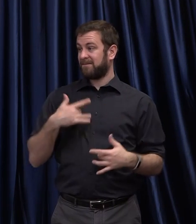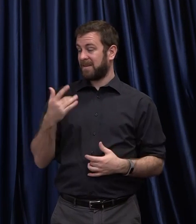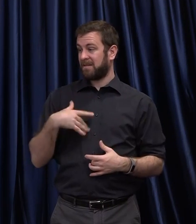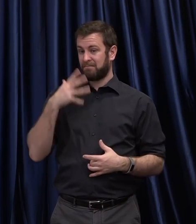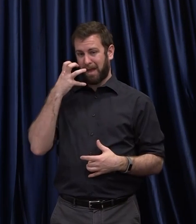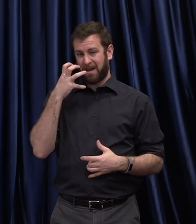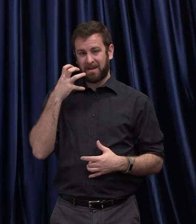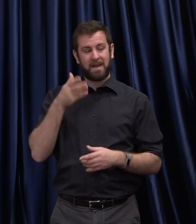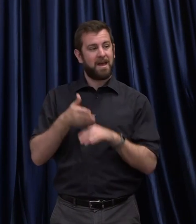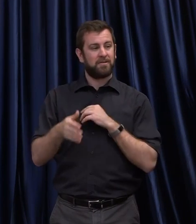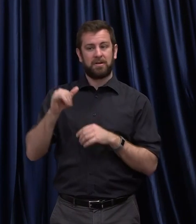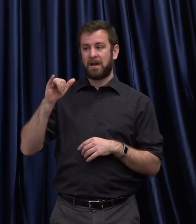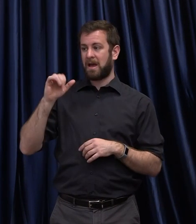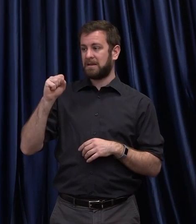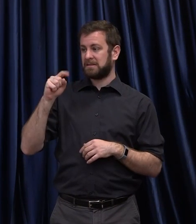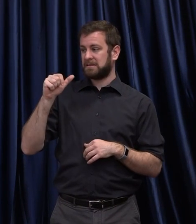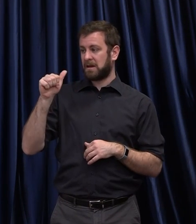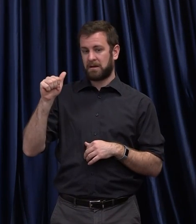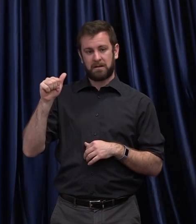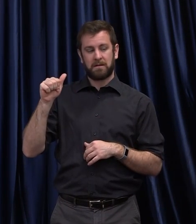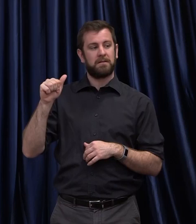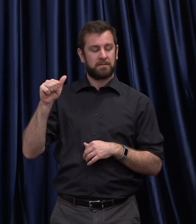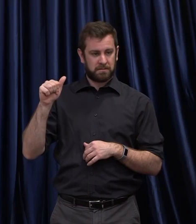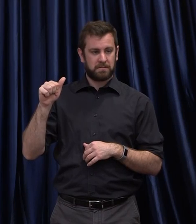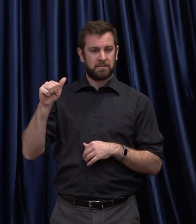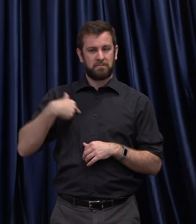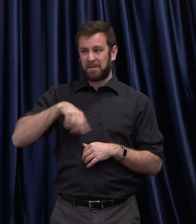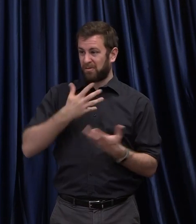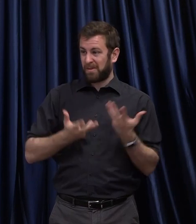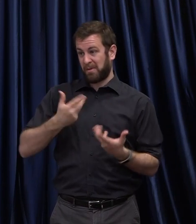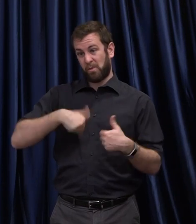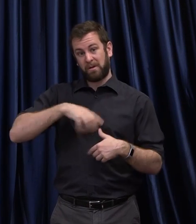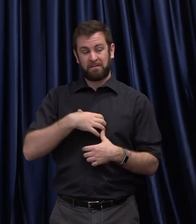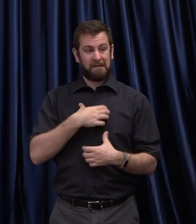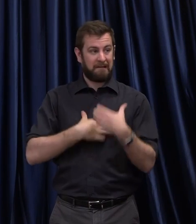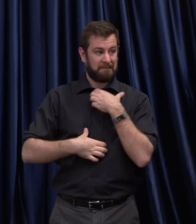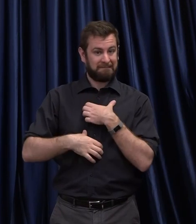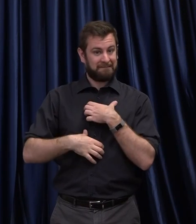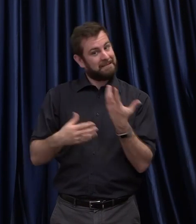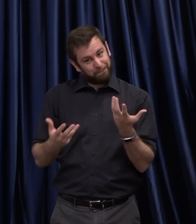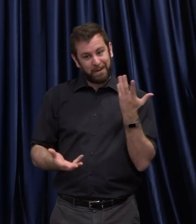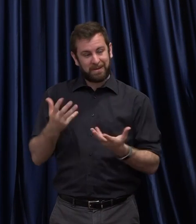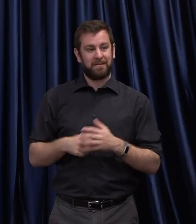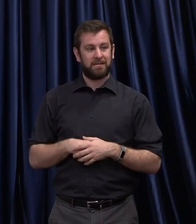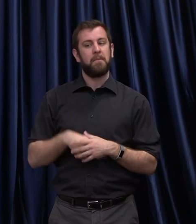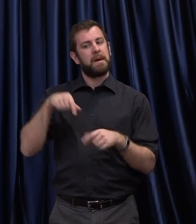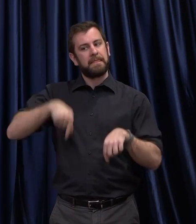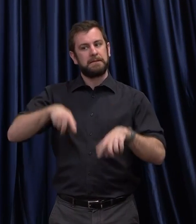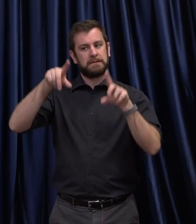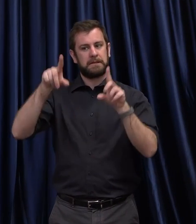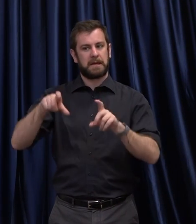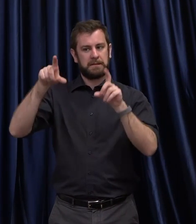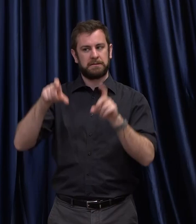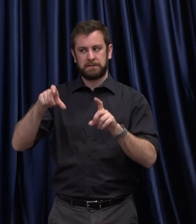after Asr, as we're moving toward Maghrib and we're hungry. But this is a test.